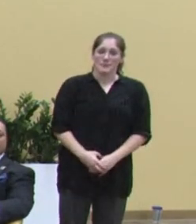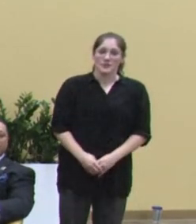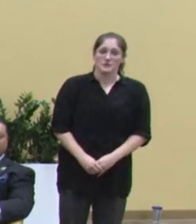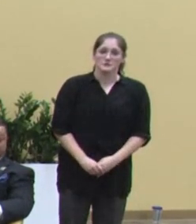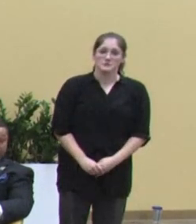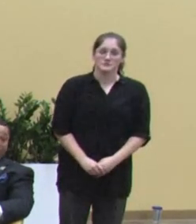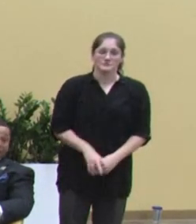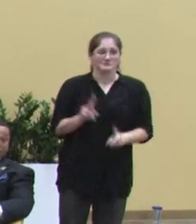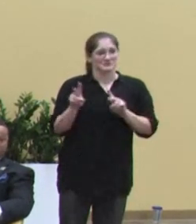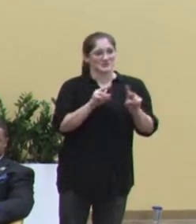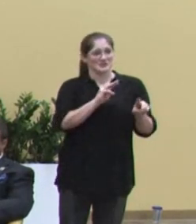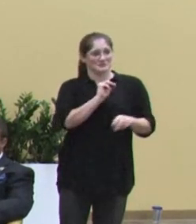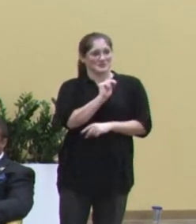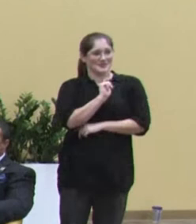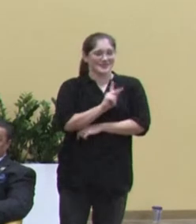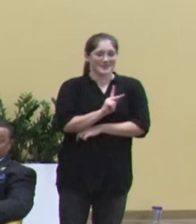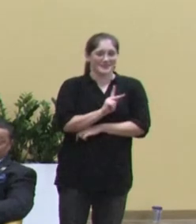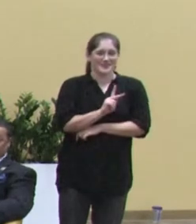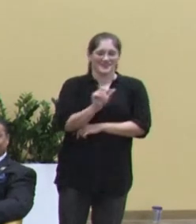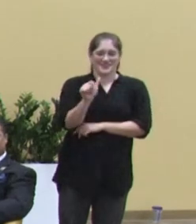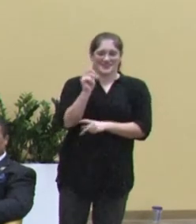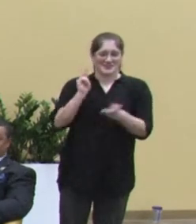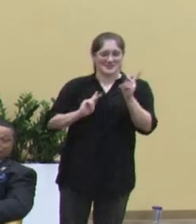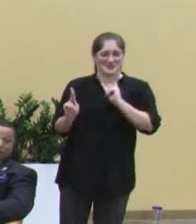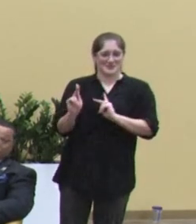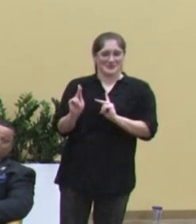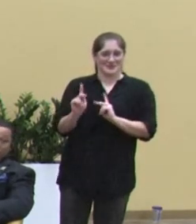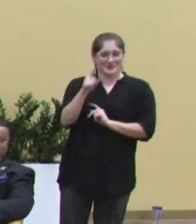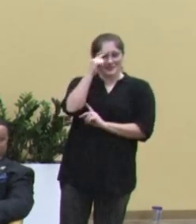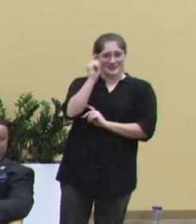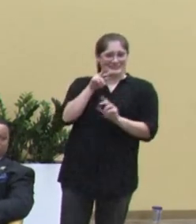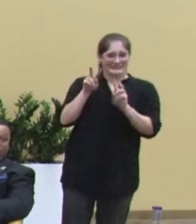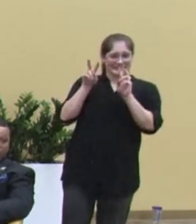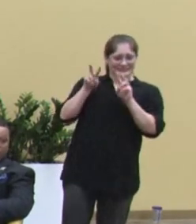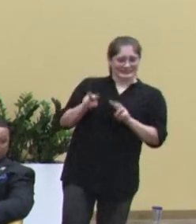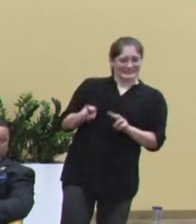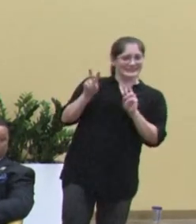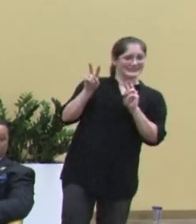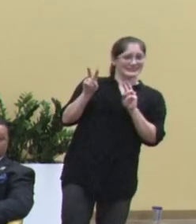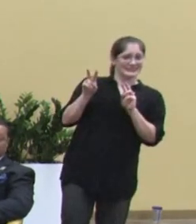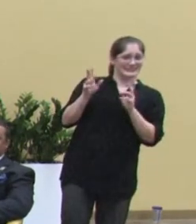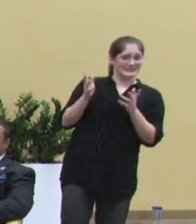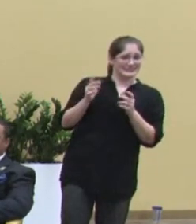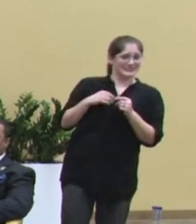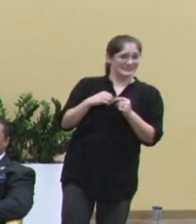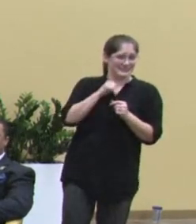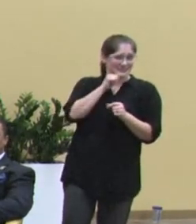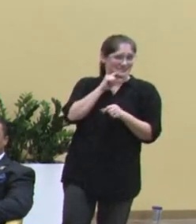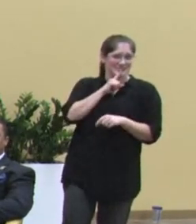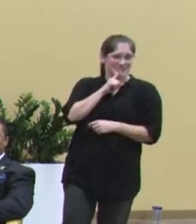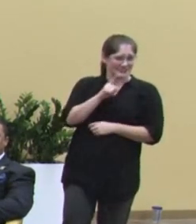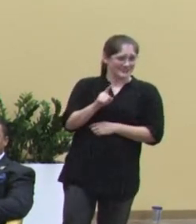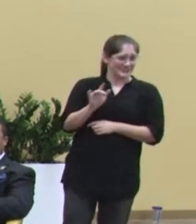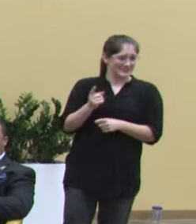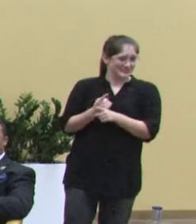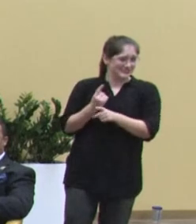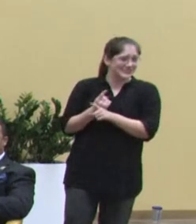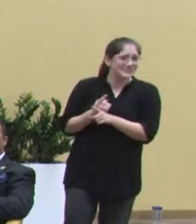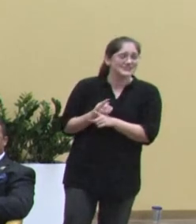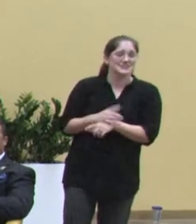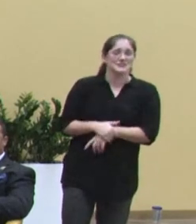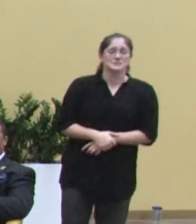kind of, sometimes we cringe. Let's just be honest, we cringe, and, I'm not sure, Dr. King is down for this.